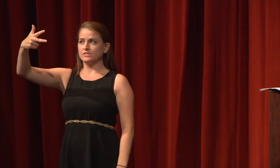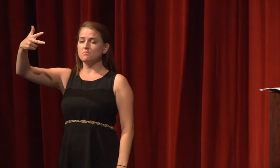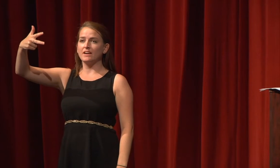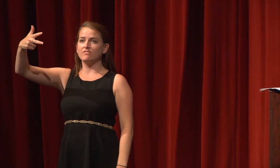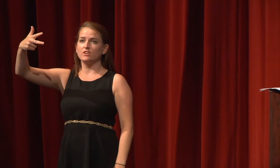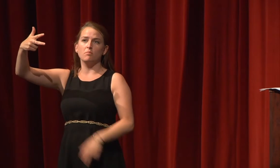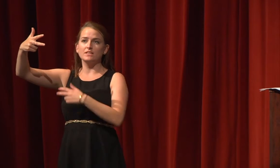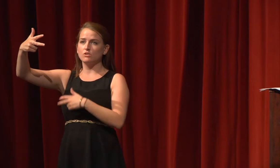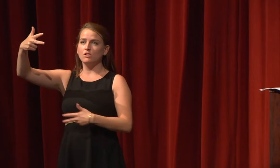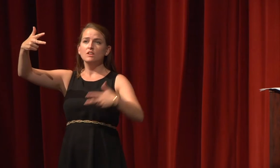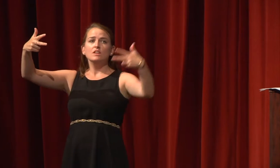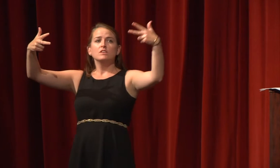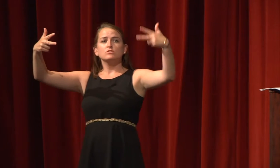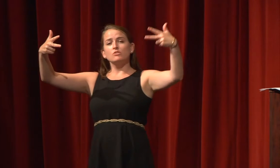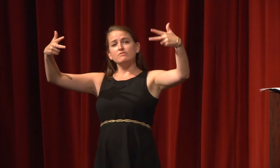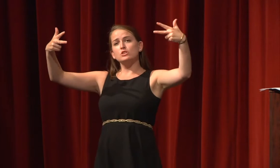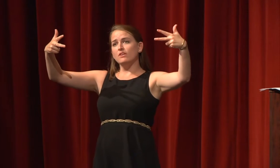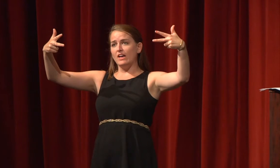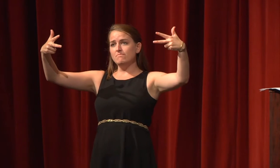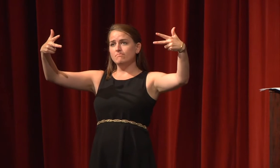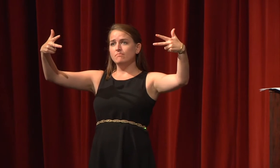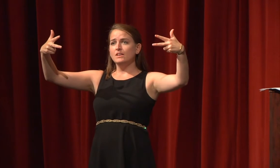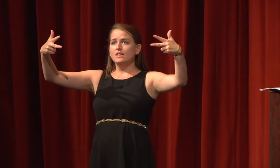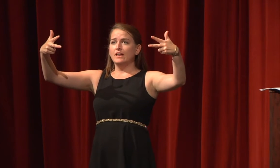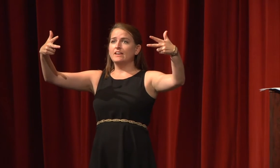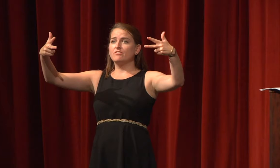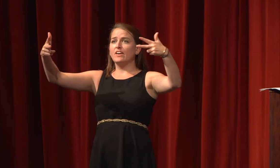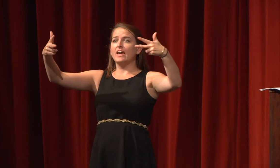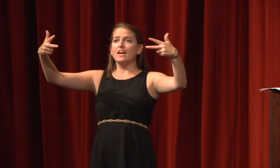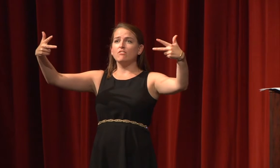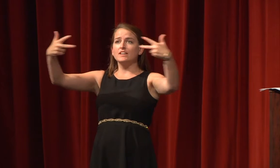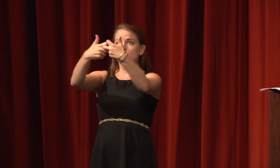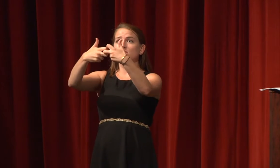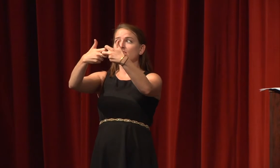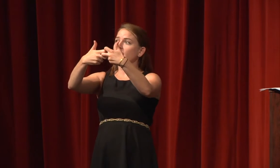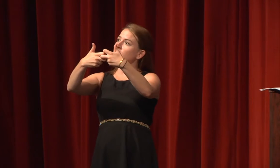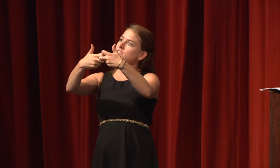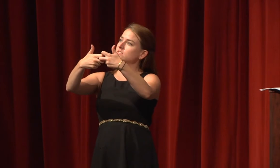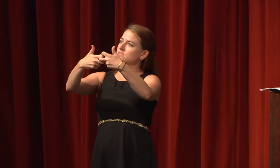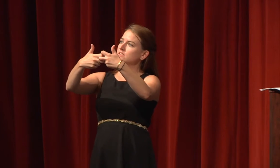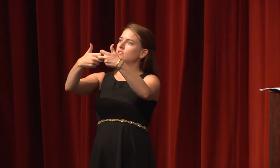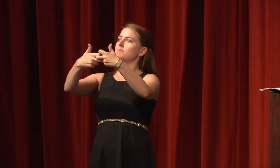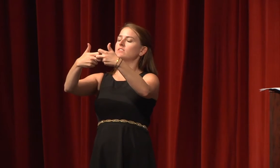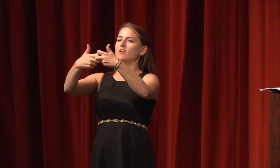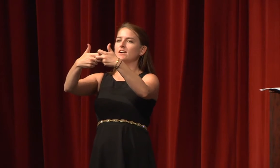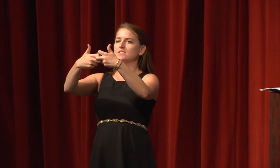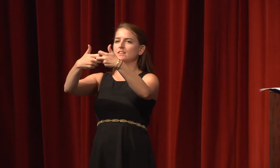some kind of vehicle, bicycle. So you have two of them, and if they run into each other like this, then you make the car accident like